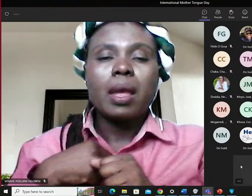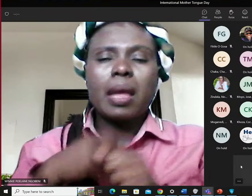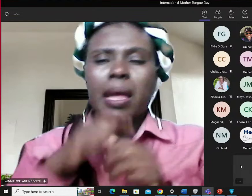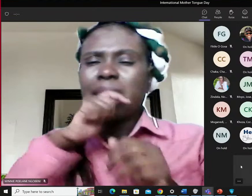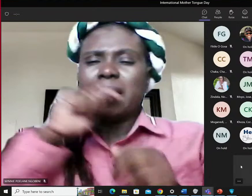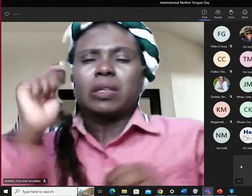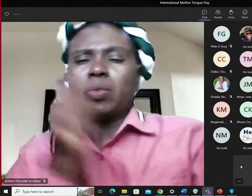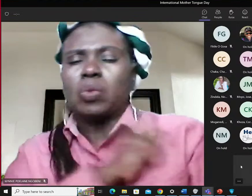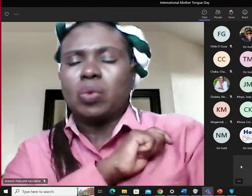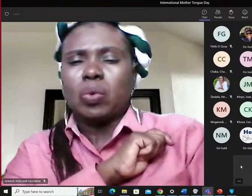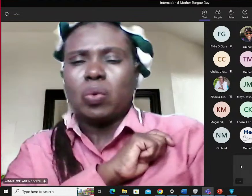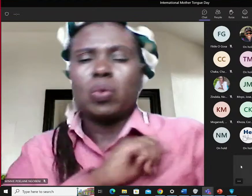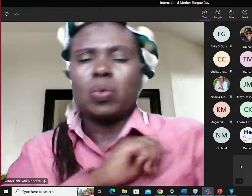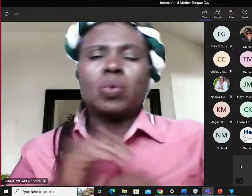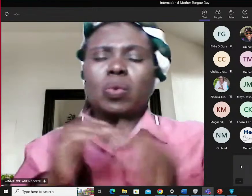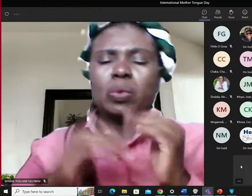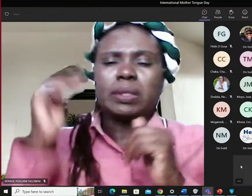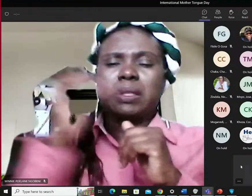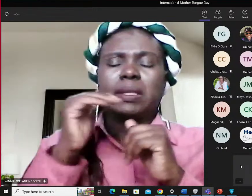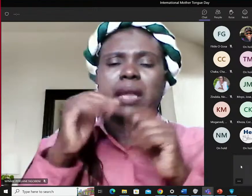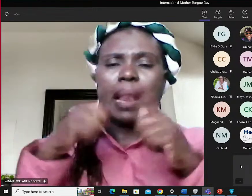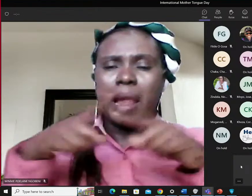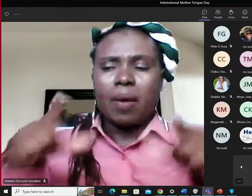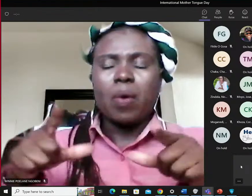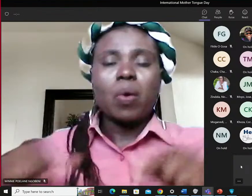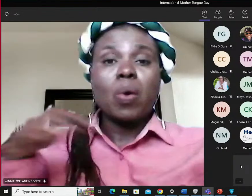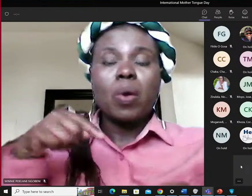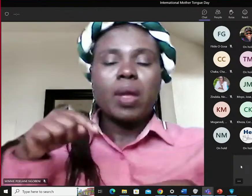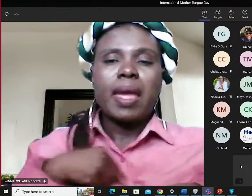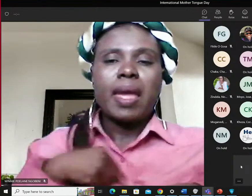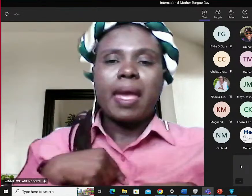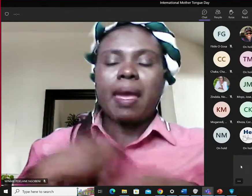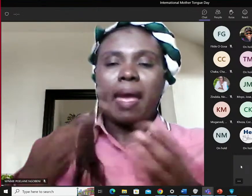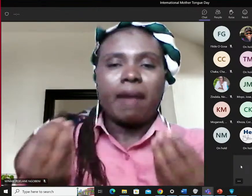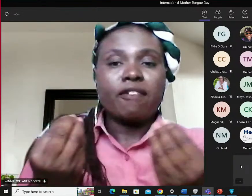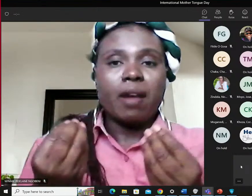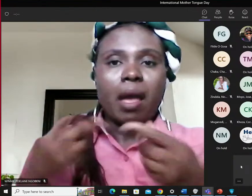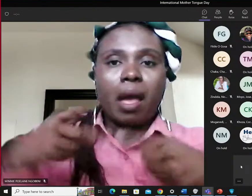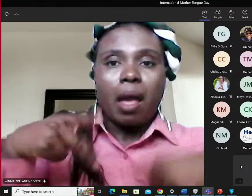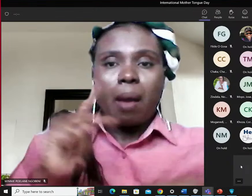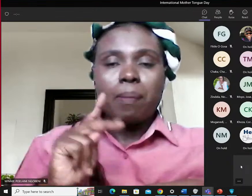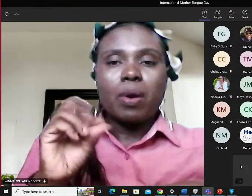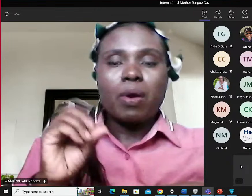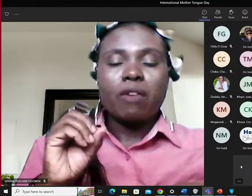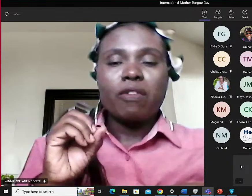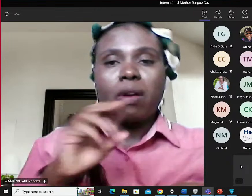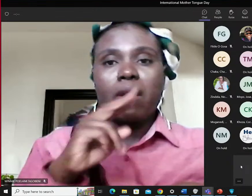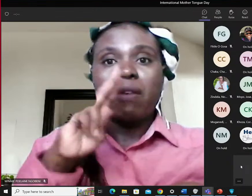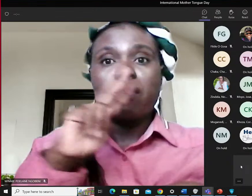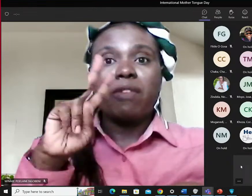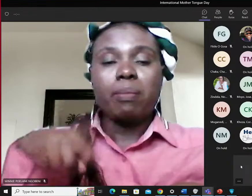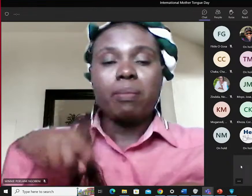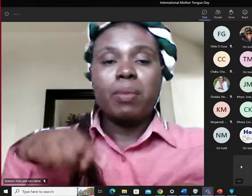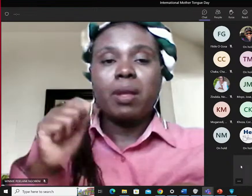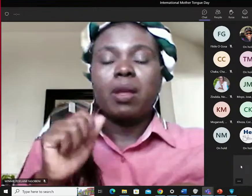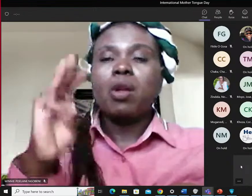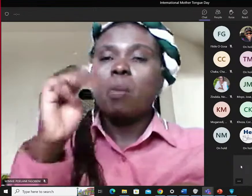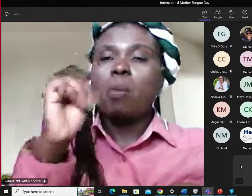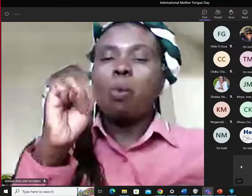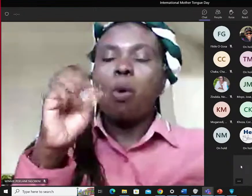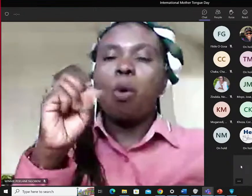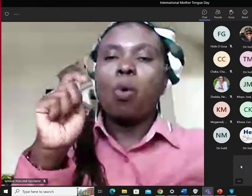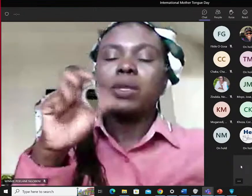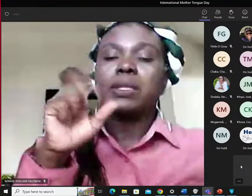Committee, we were a task team, and my current VP, Prof. Motsa, was part of that task team.